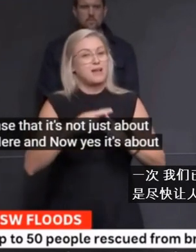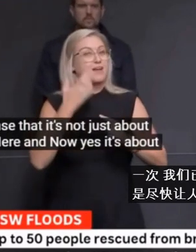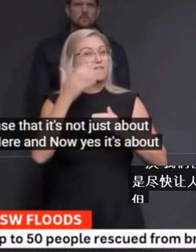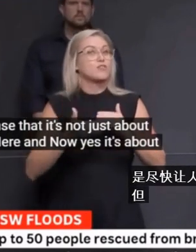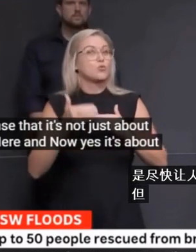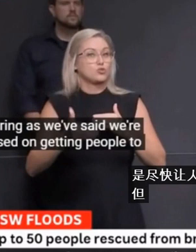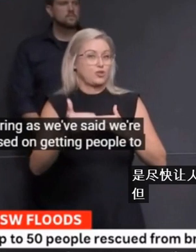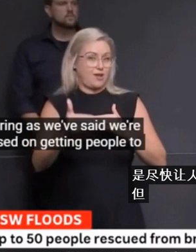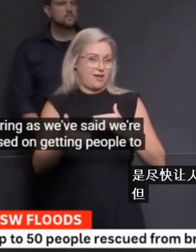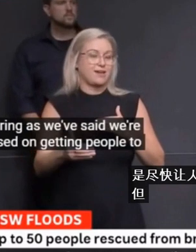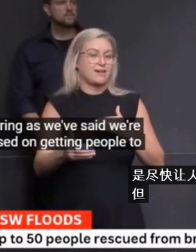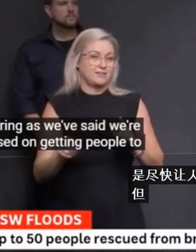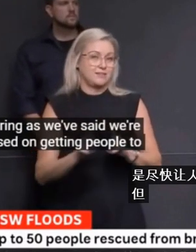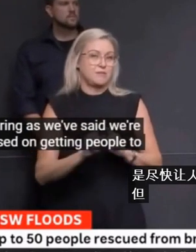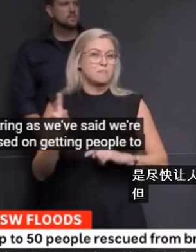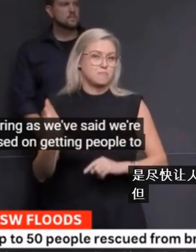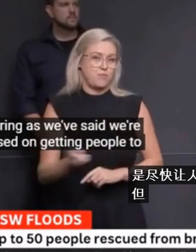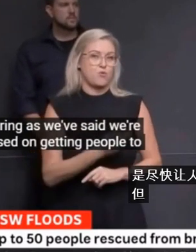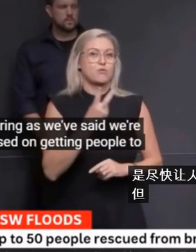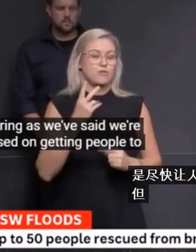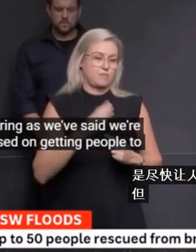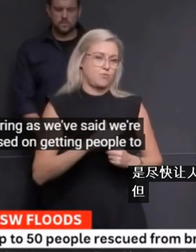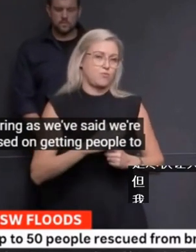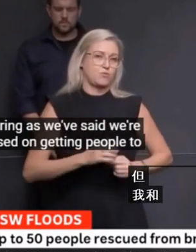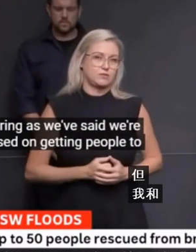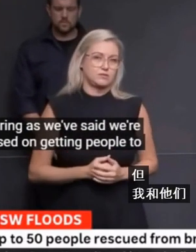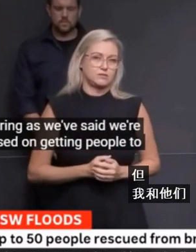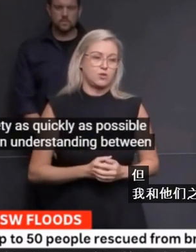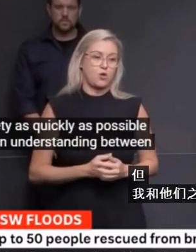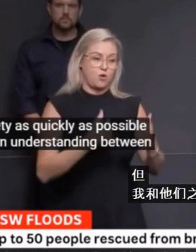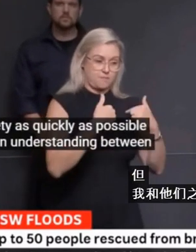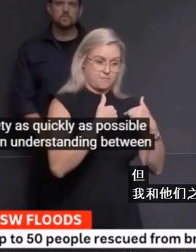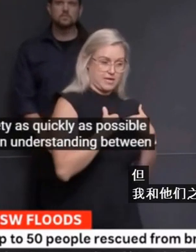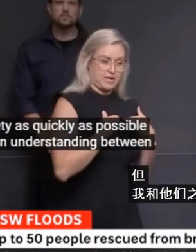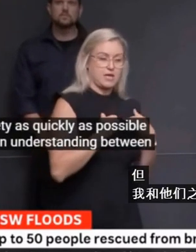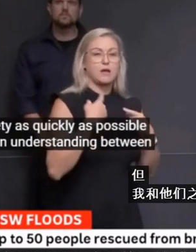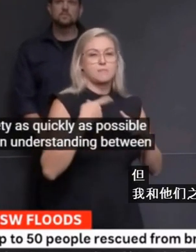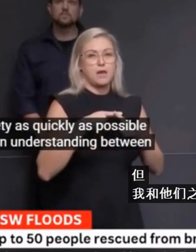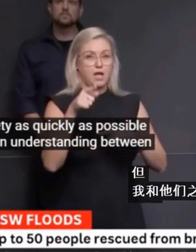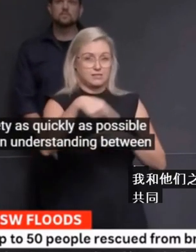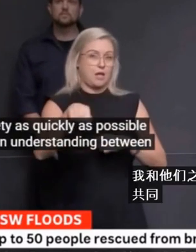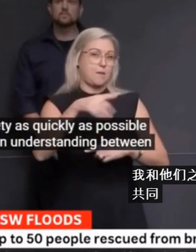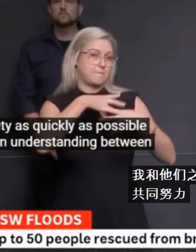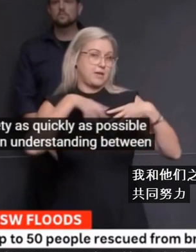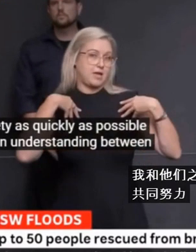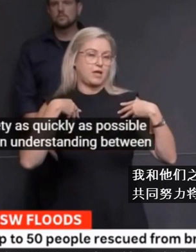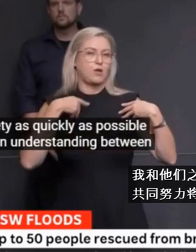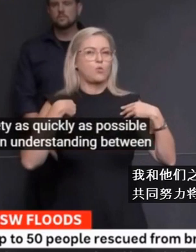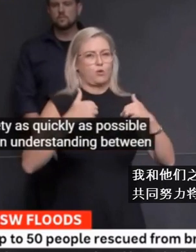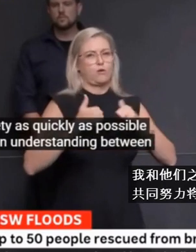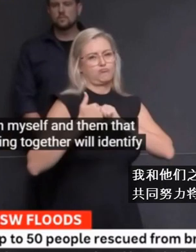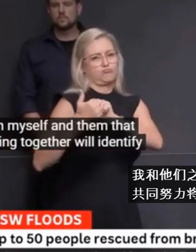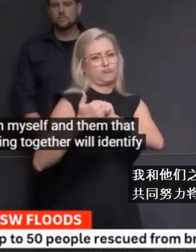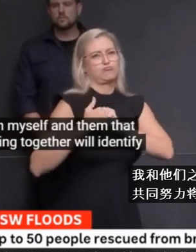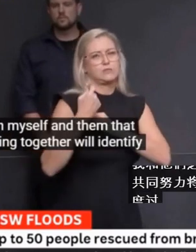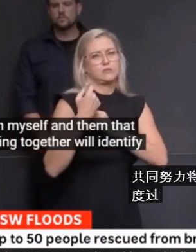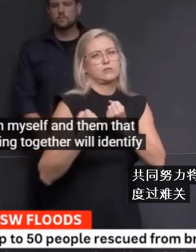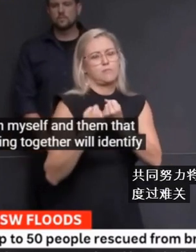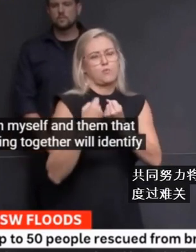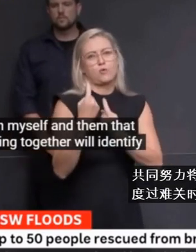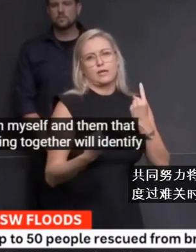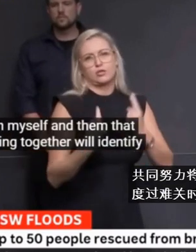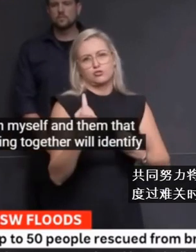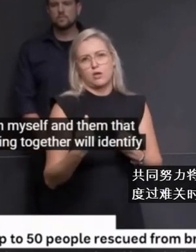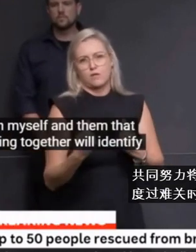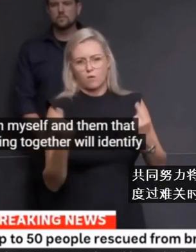as quickly as possible, but an understanding between both myself and them that working together will identify gaps as we move through